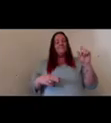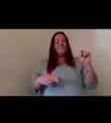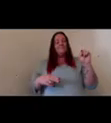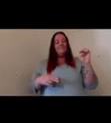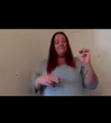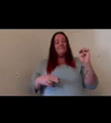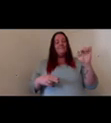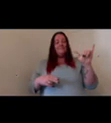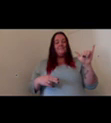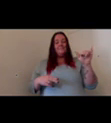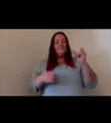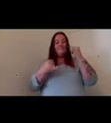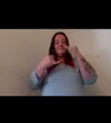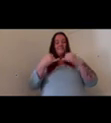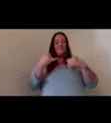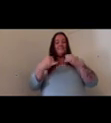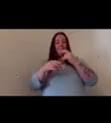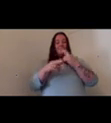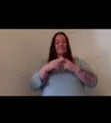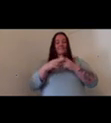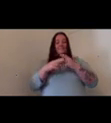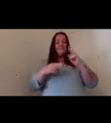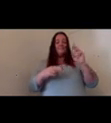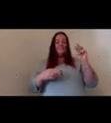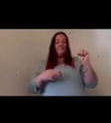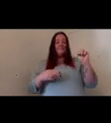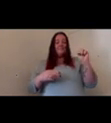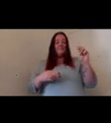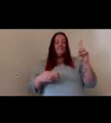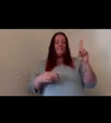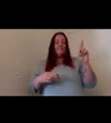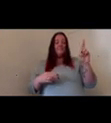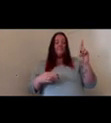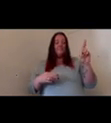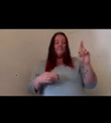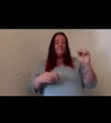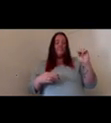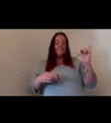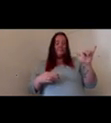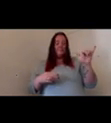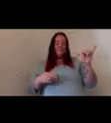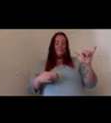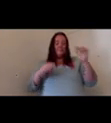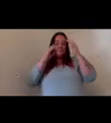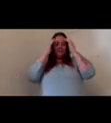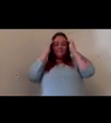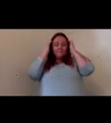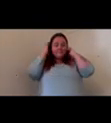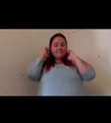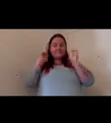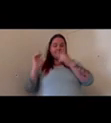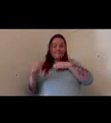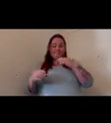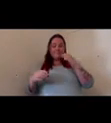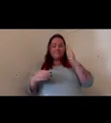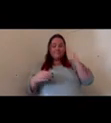My name is Kelsey. My last name is Murray.